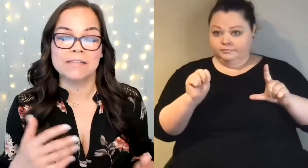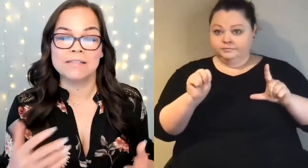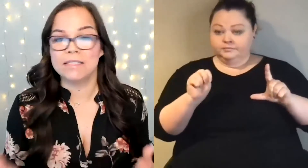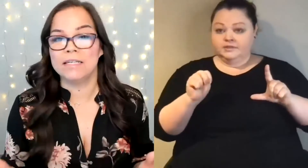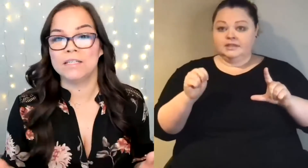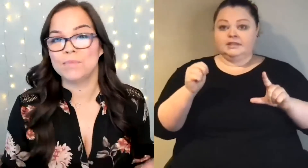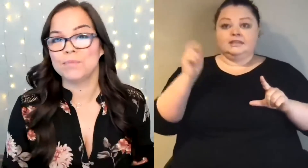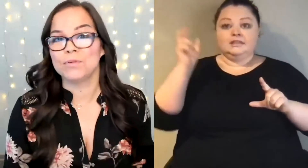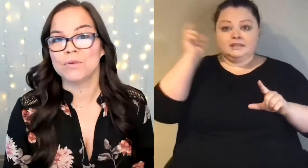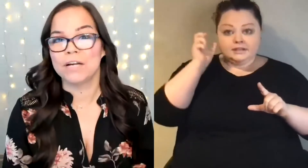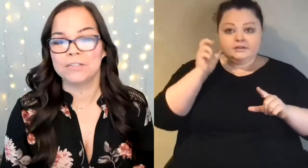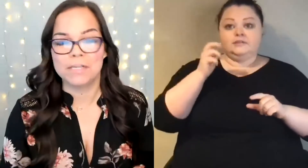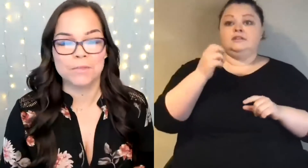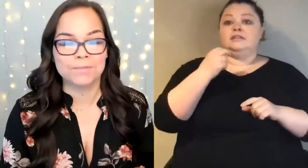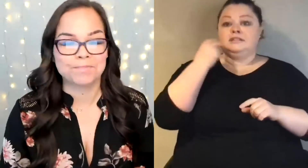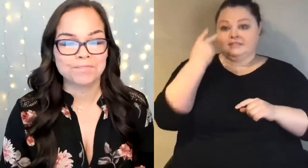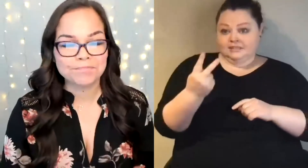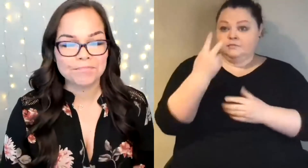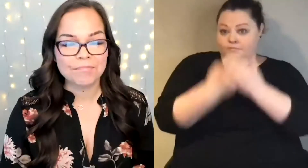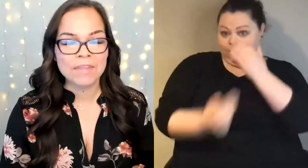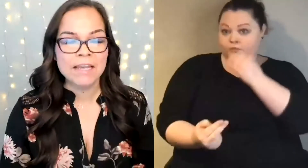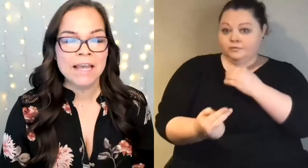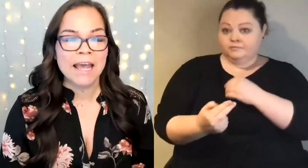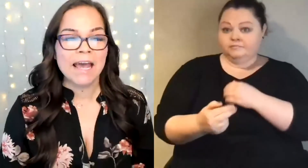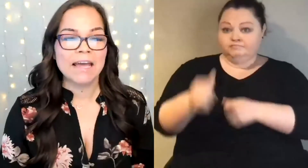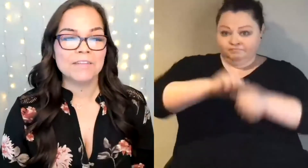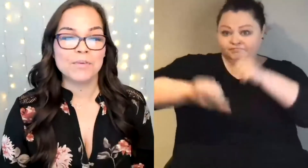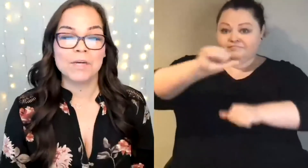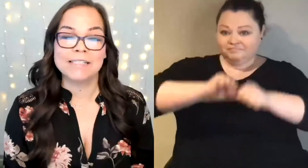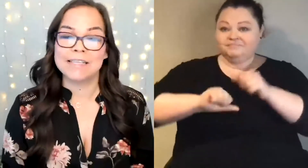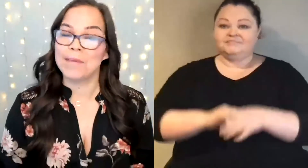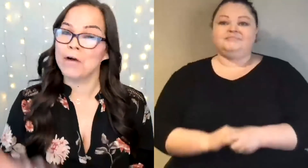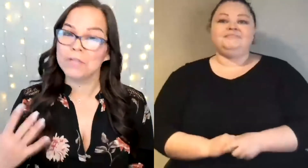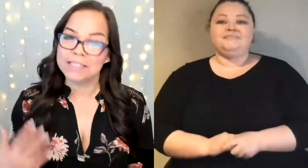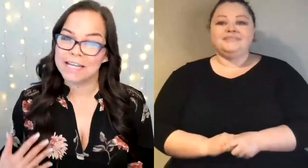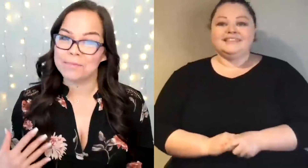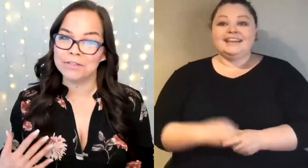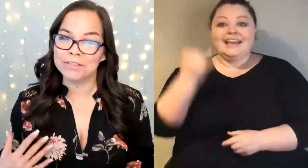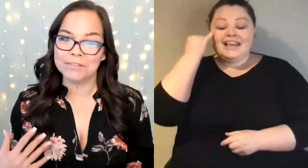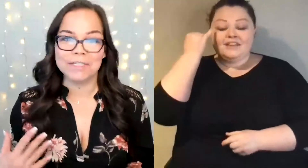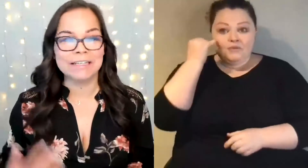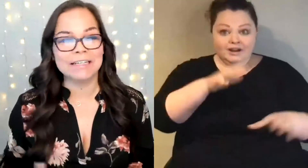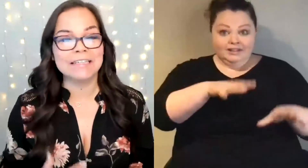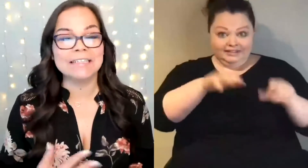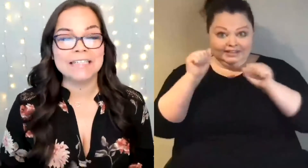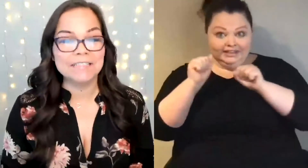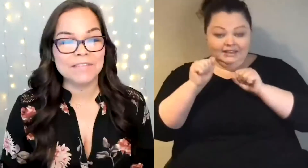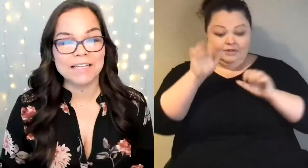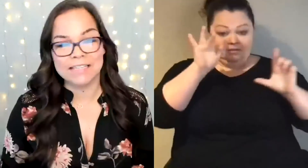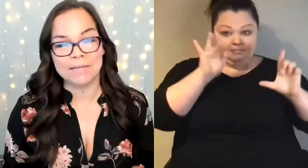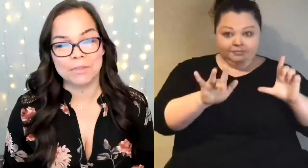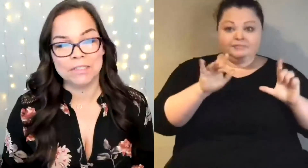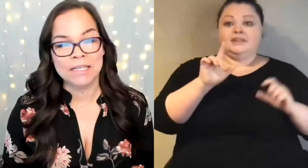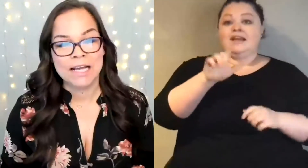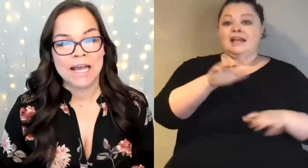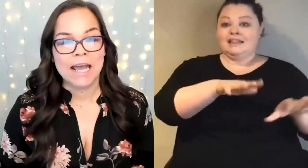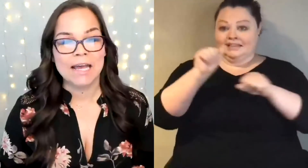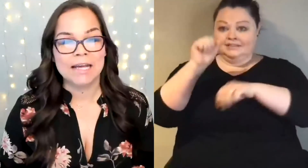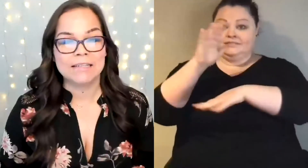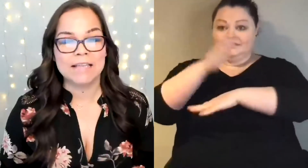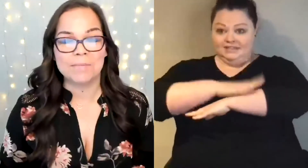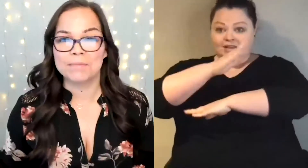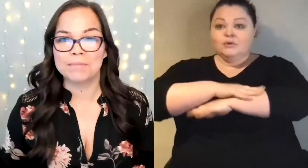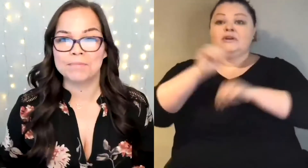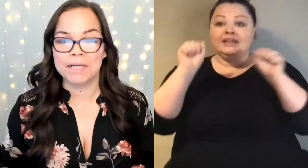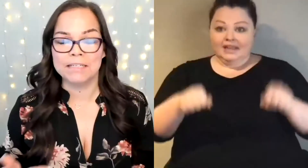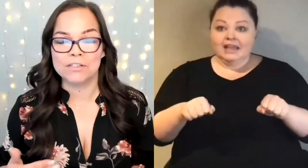hear and see the people who are at your table. And if you want to step out of the table, you can click Leave that table,